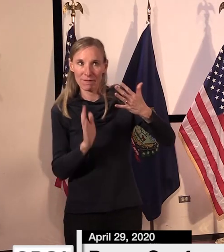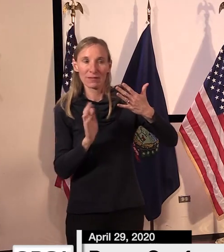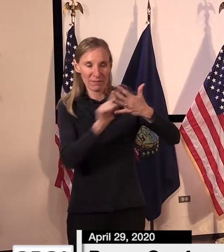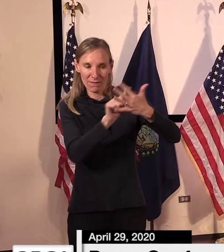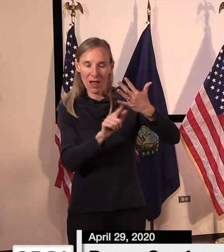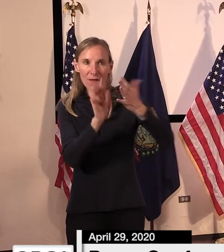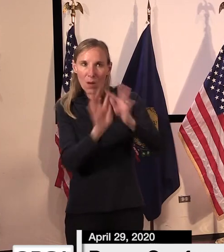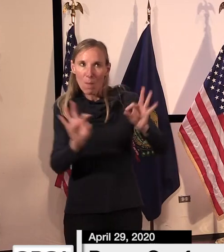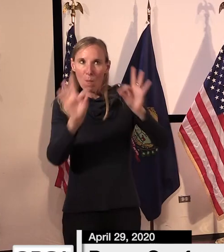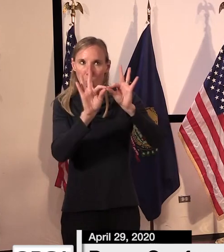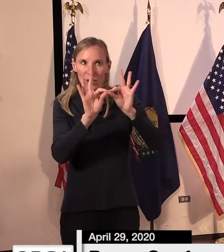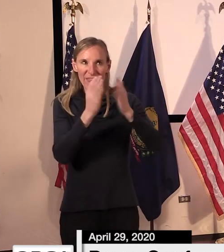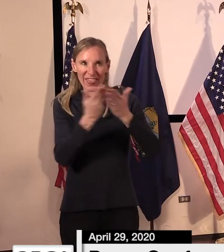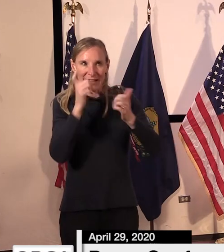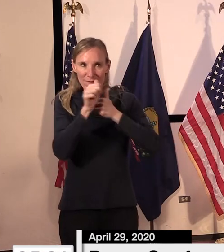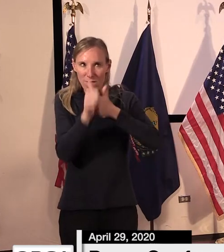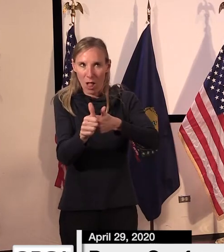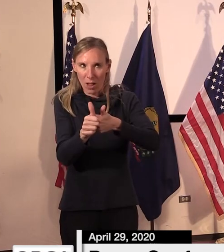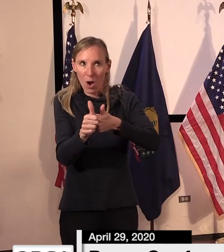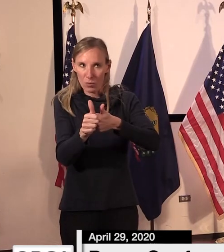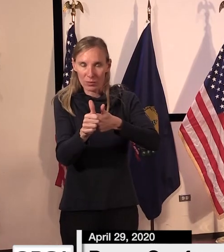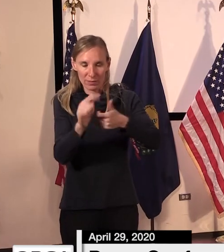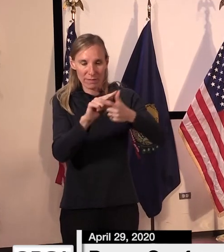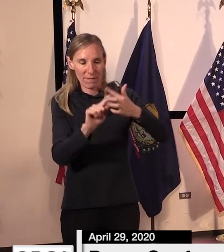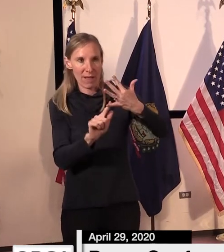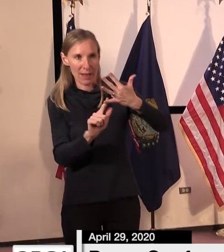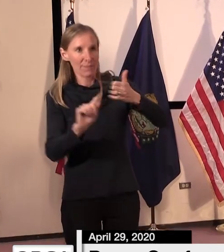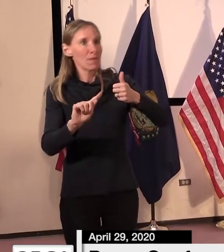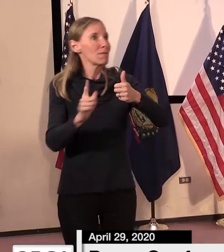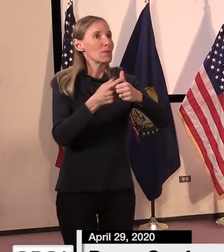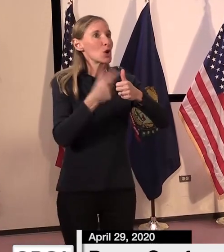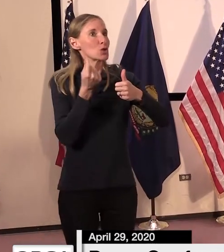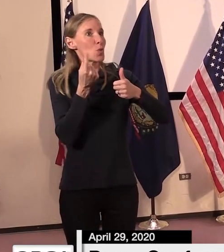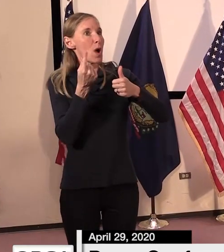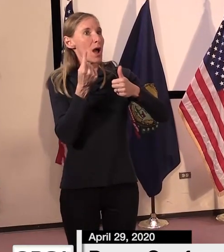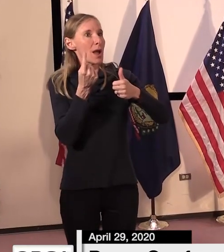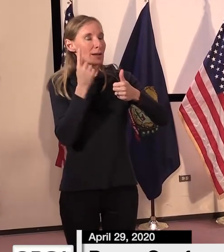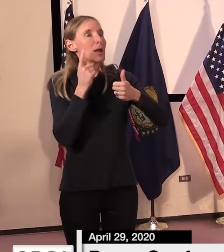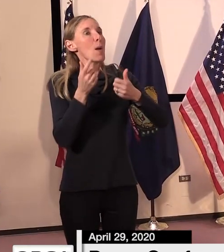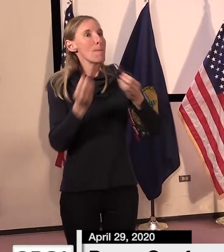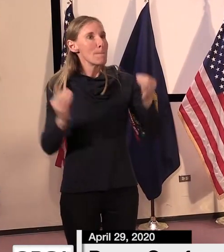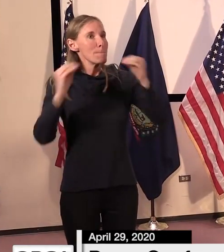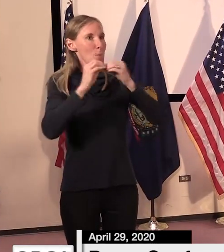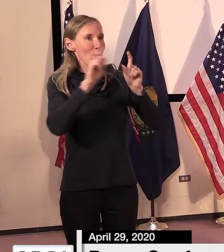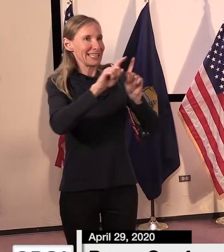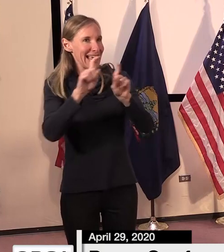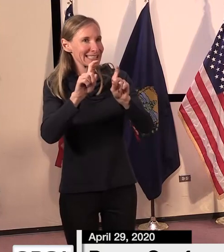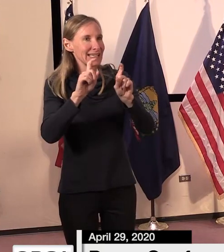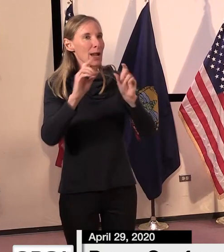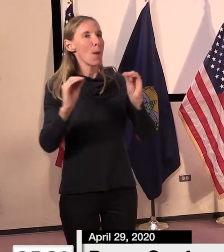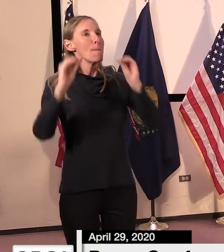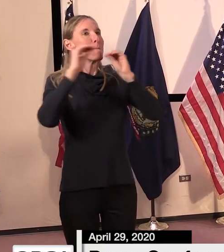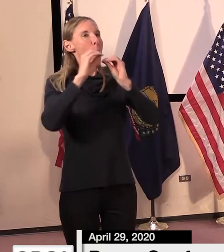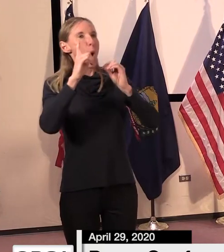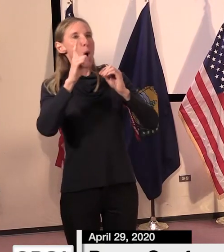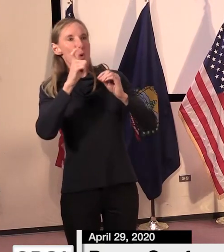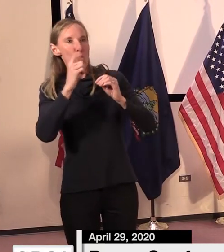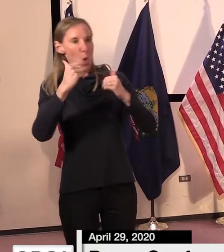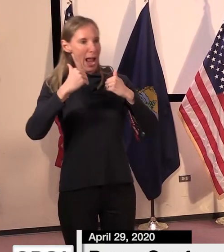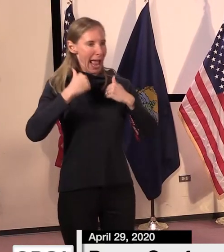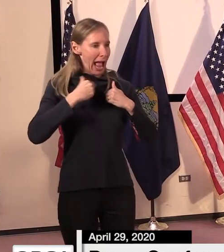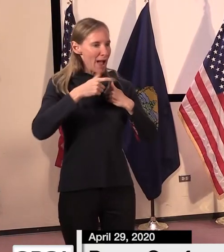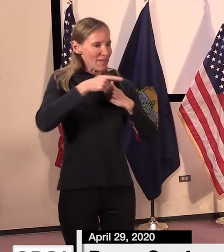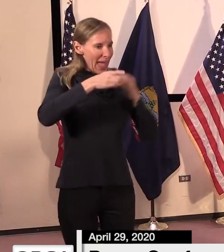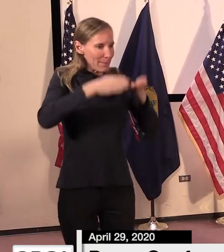plans under principle number three, which is to increase testing and tracing. This goal is